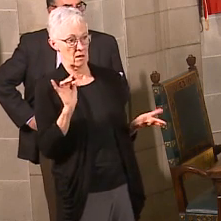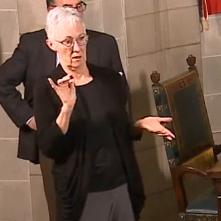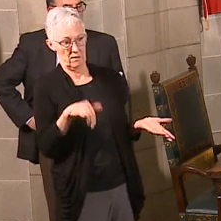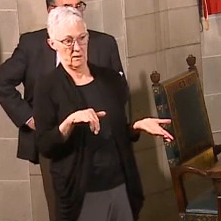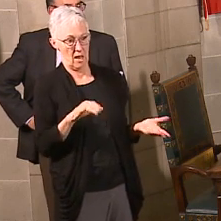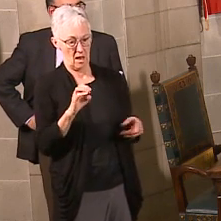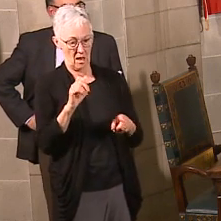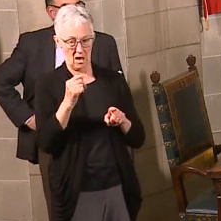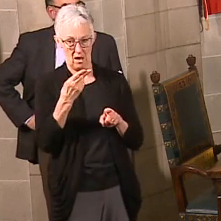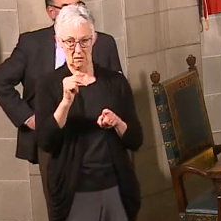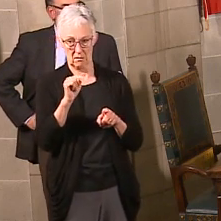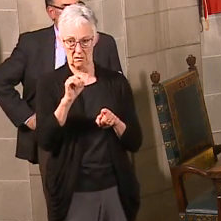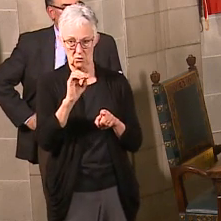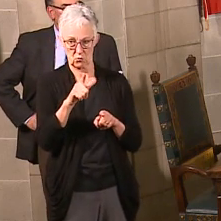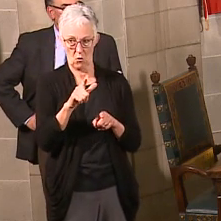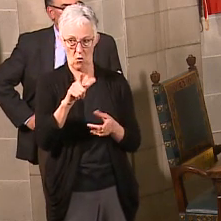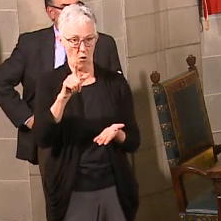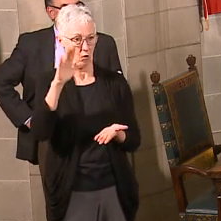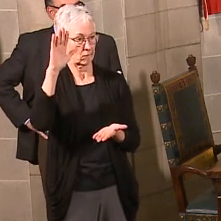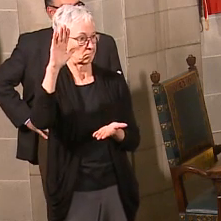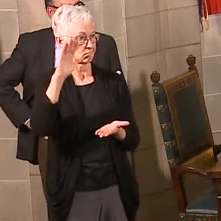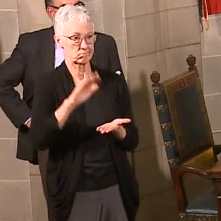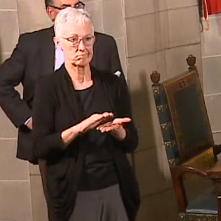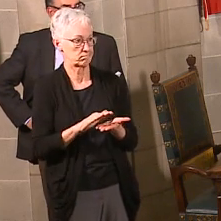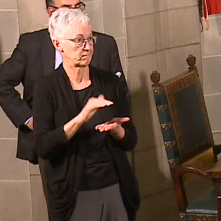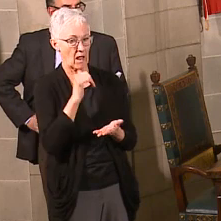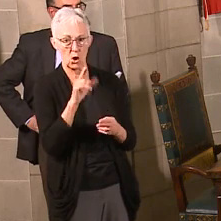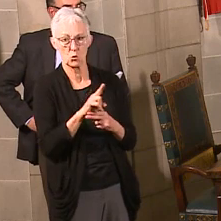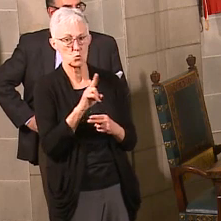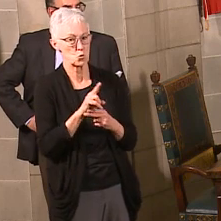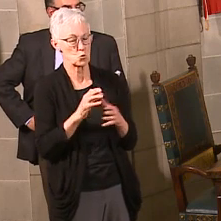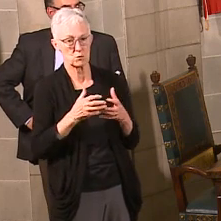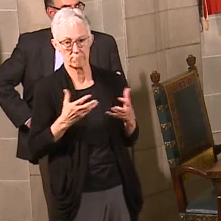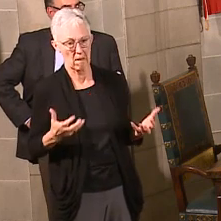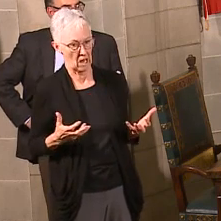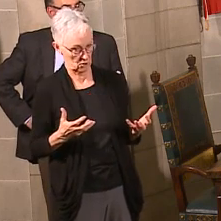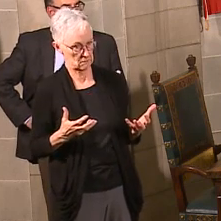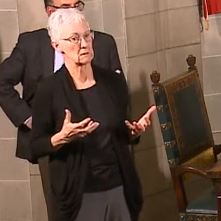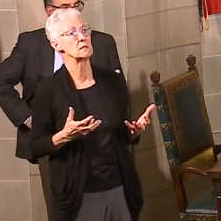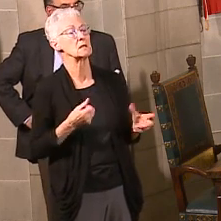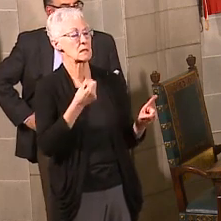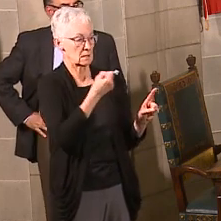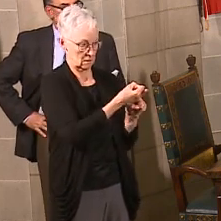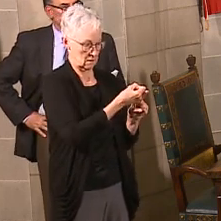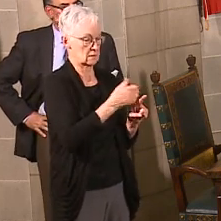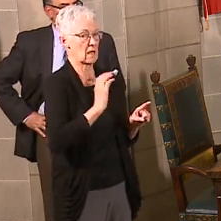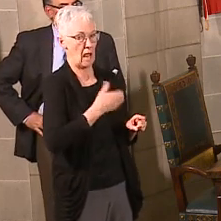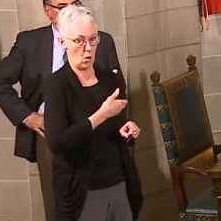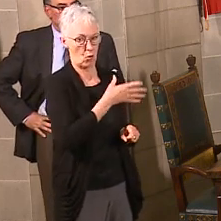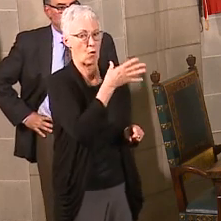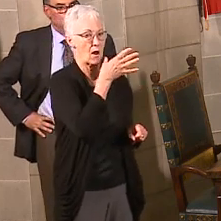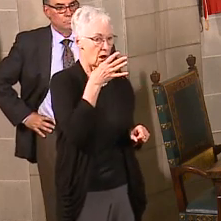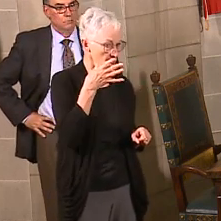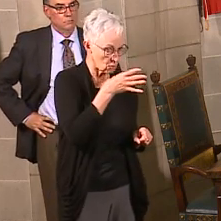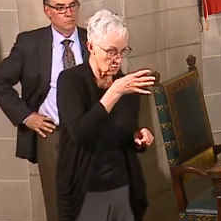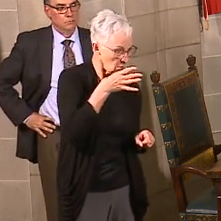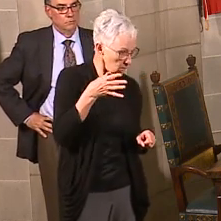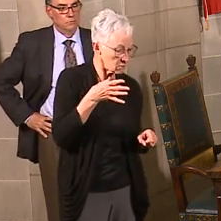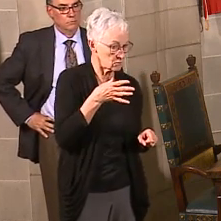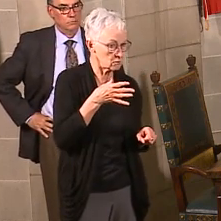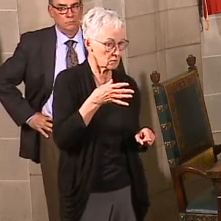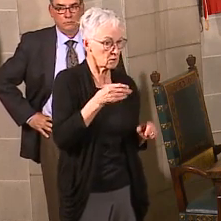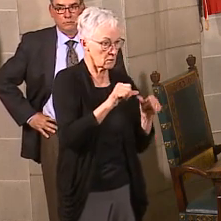ethanol being harmed by these low oil prices, that has an impact on our agricultural sector, which is, of course, our state's biggest